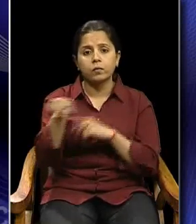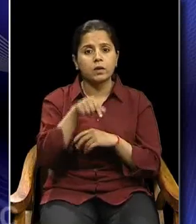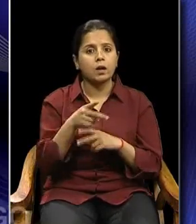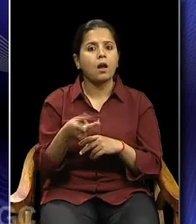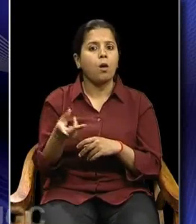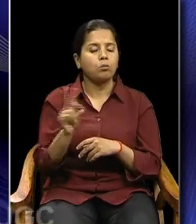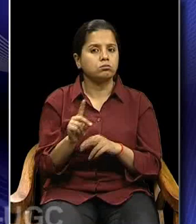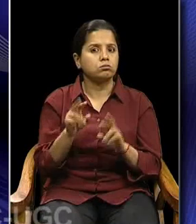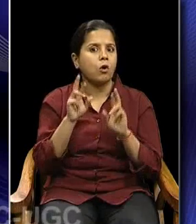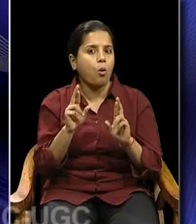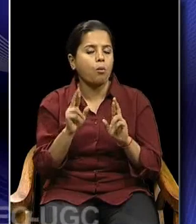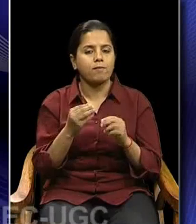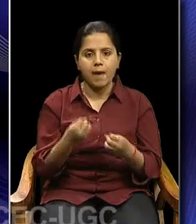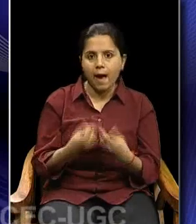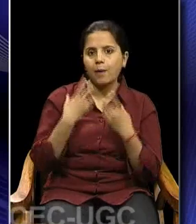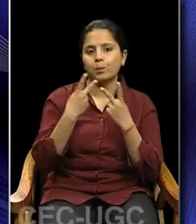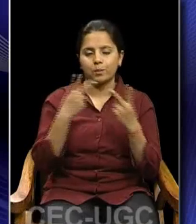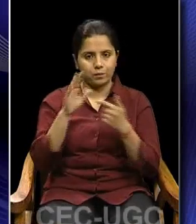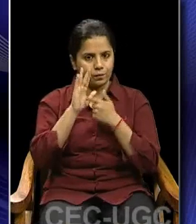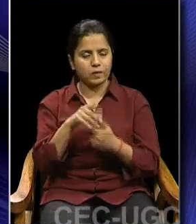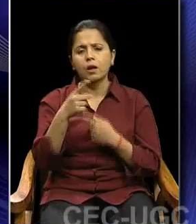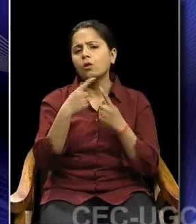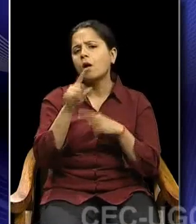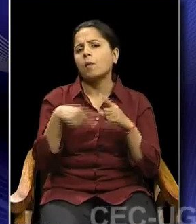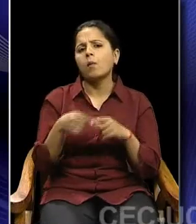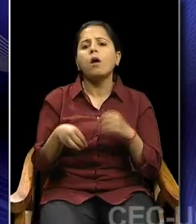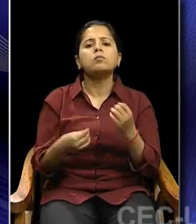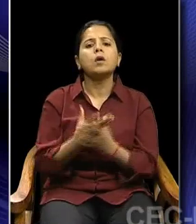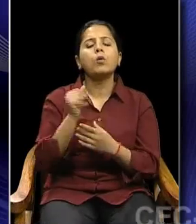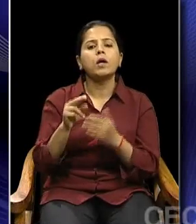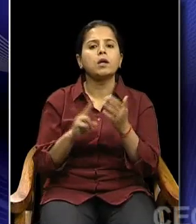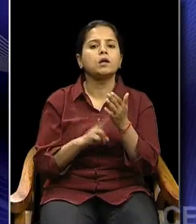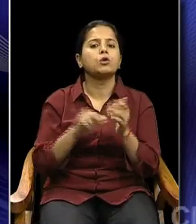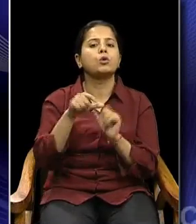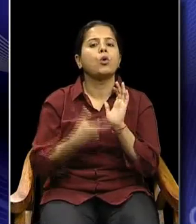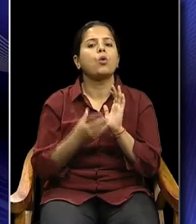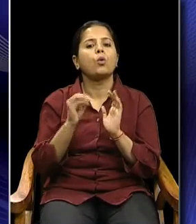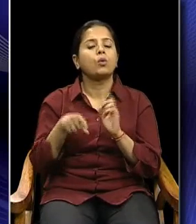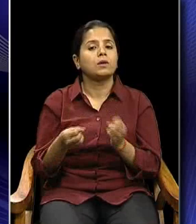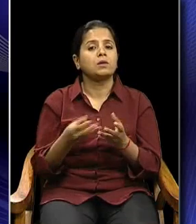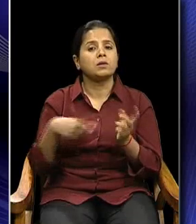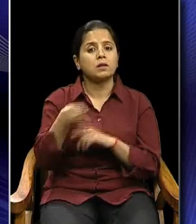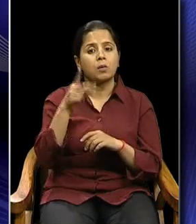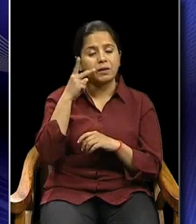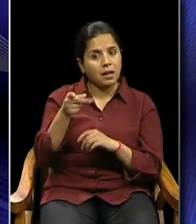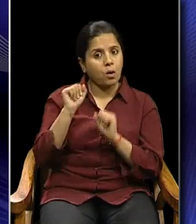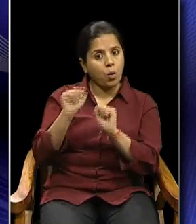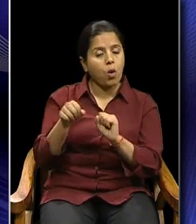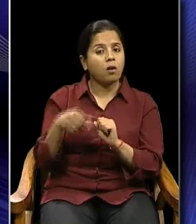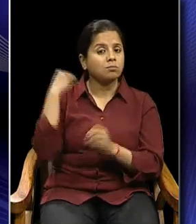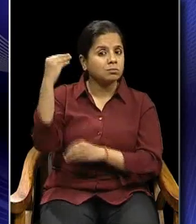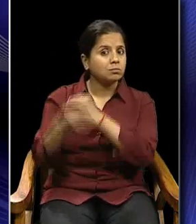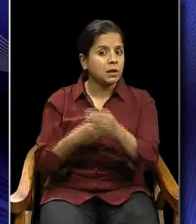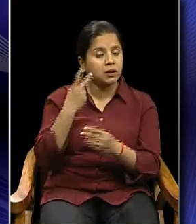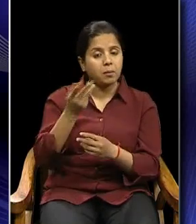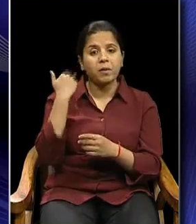and happiness. And when you talk about the origins of Nowruz, they are considered to be obscure, and according to the legends,